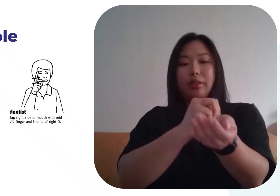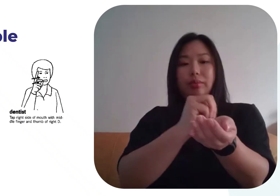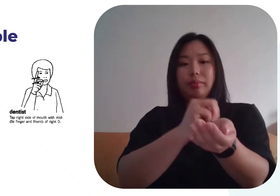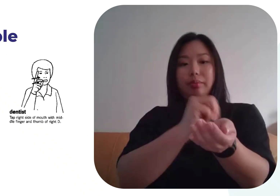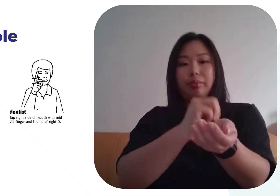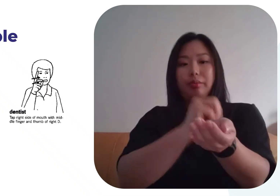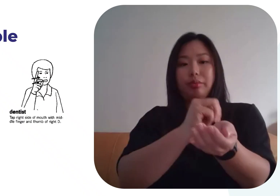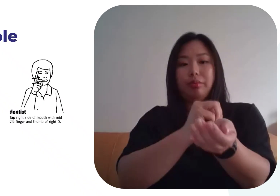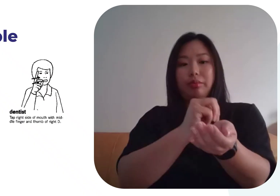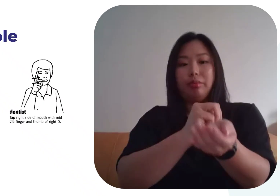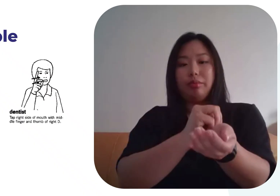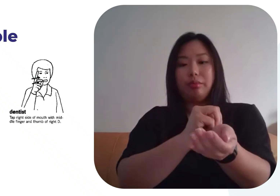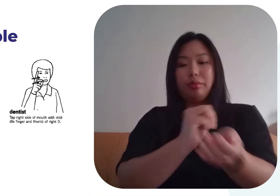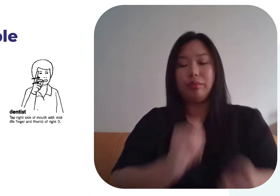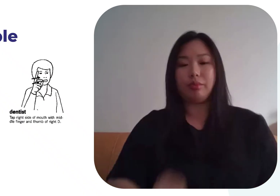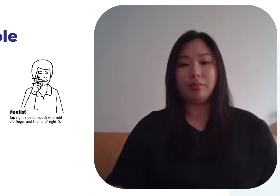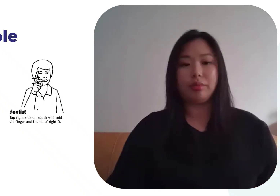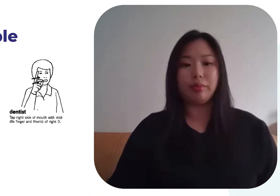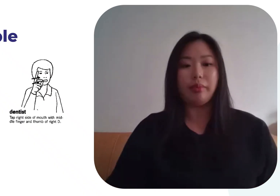wrist.